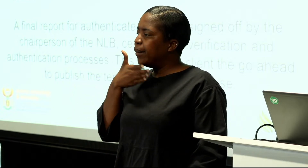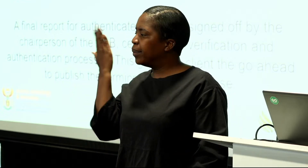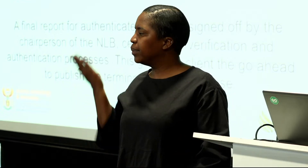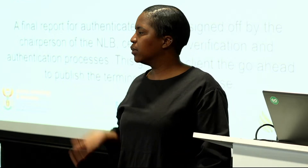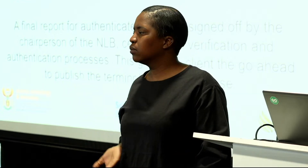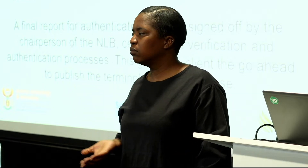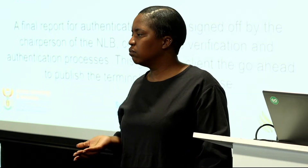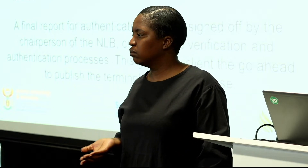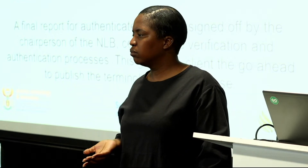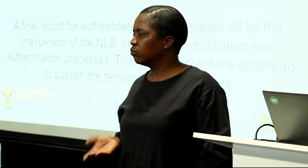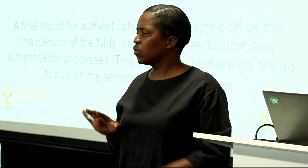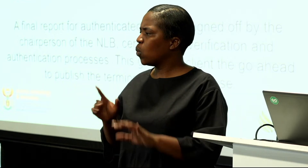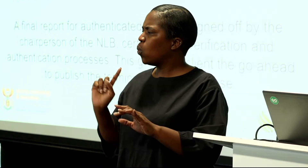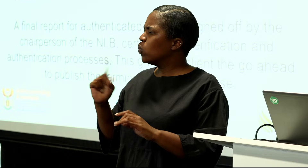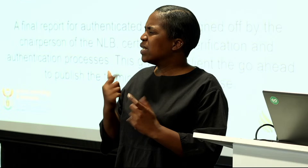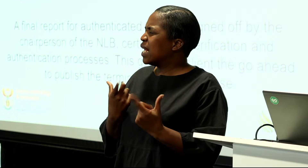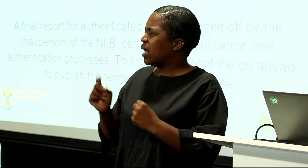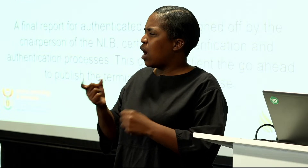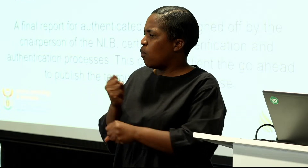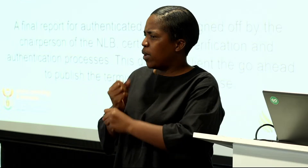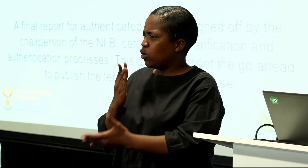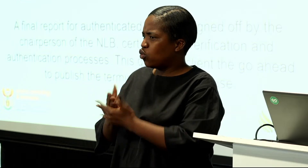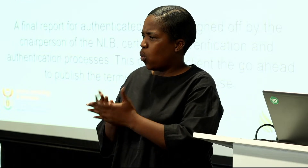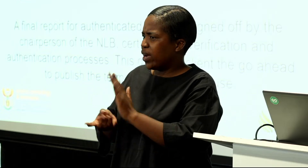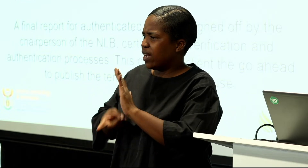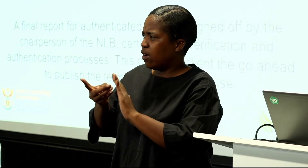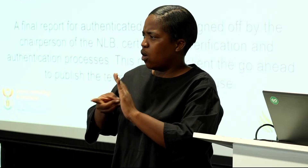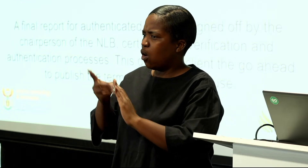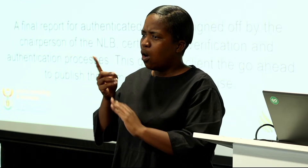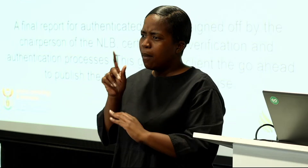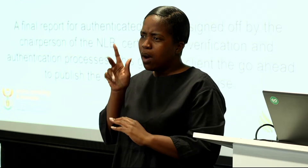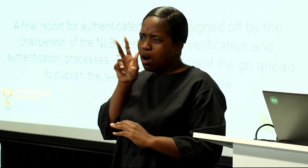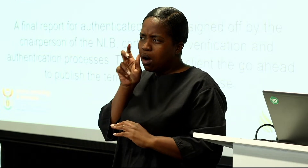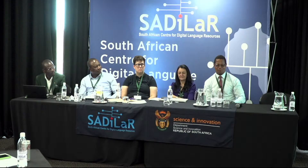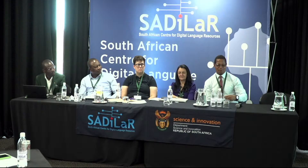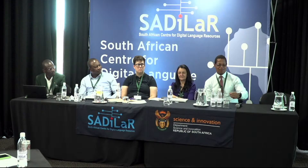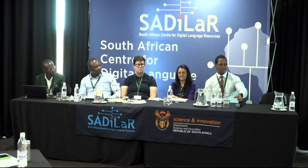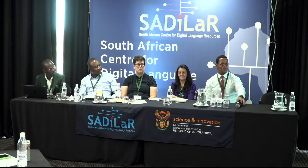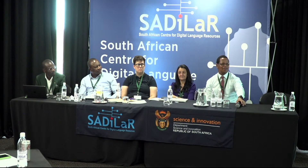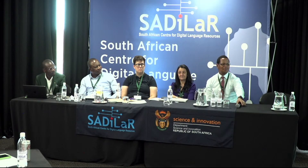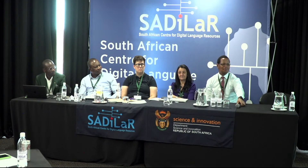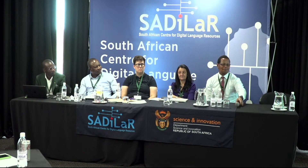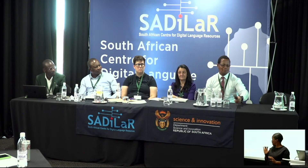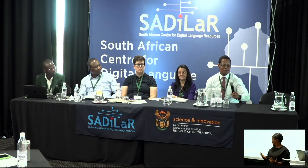doing then to develop the audio part of data?